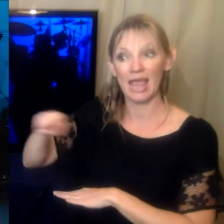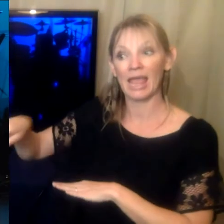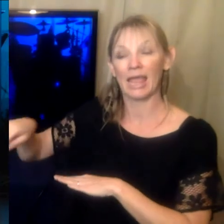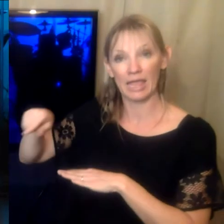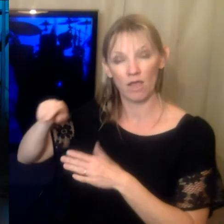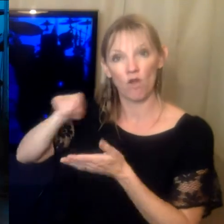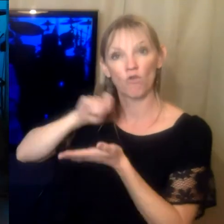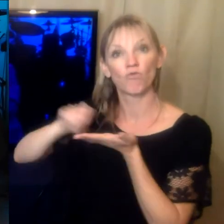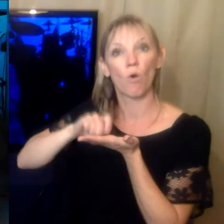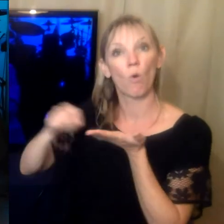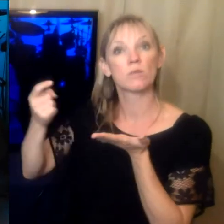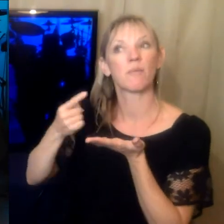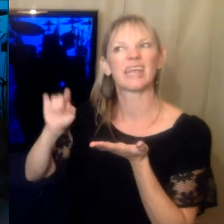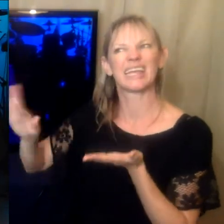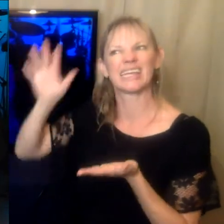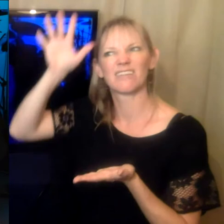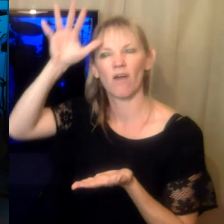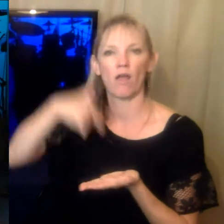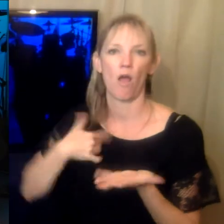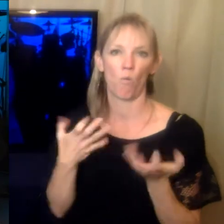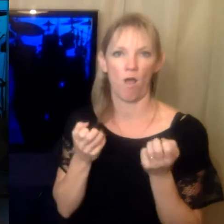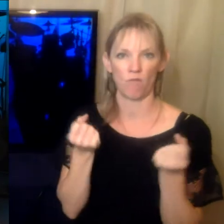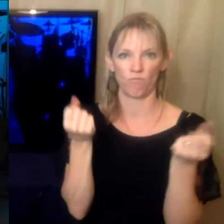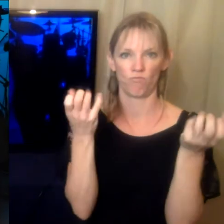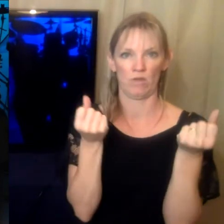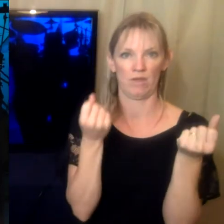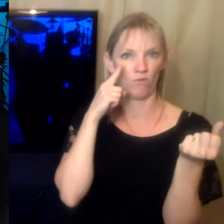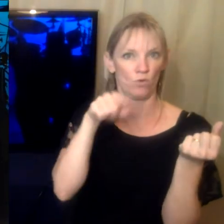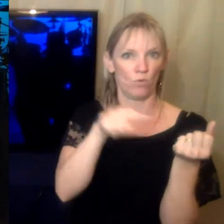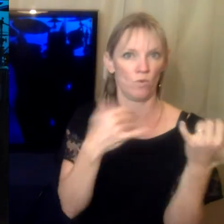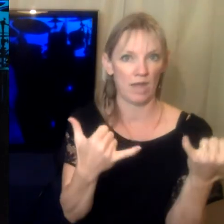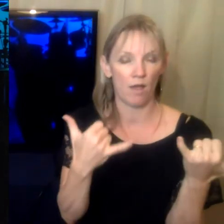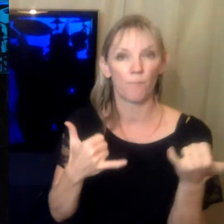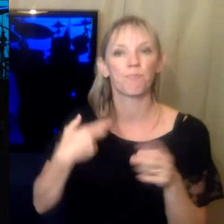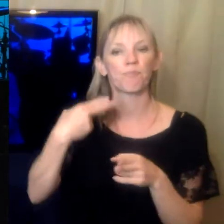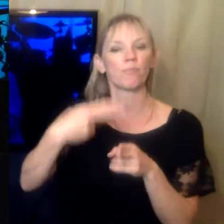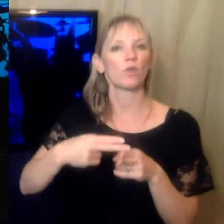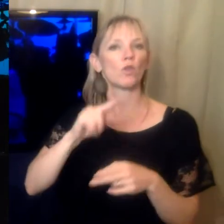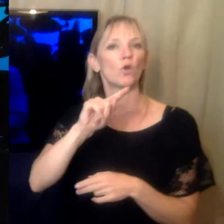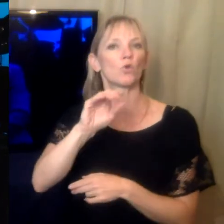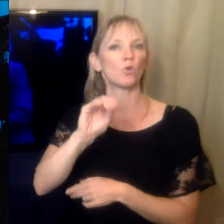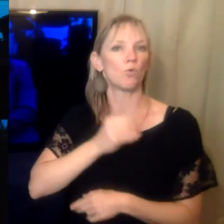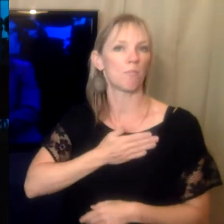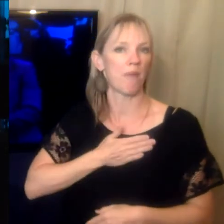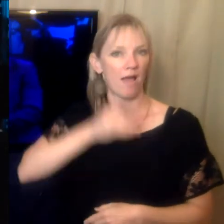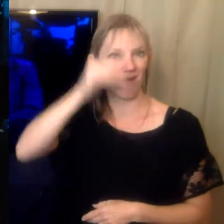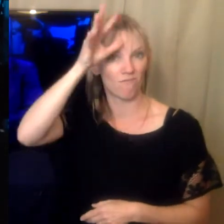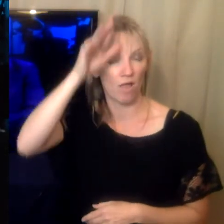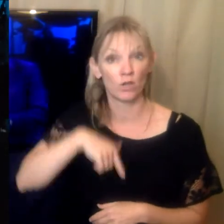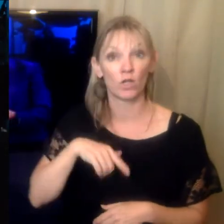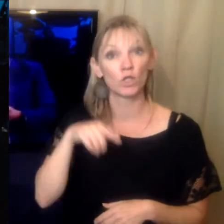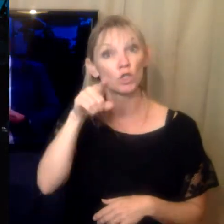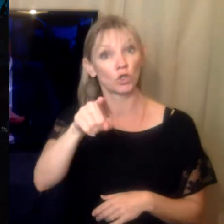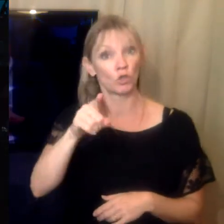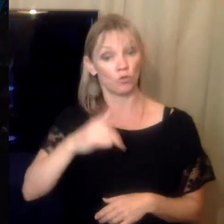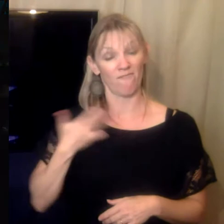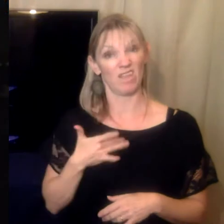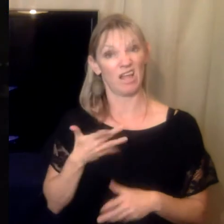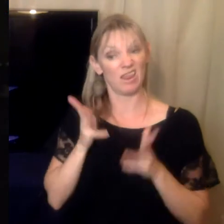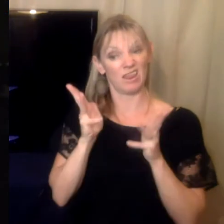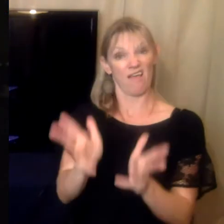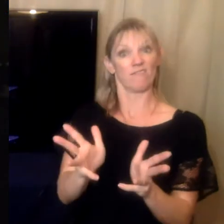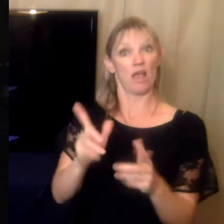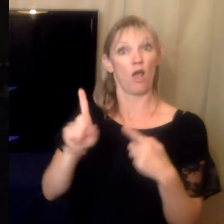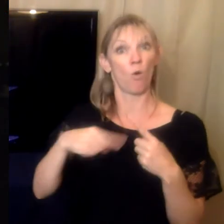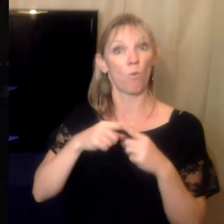wrote something to his father that I want to share with you. It's called To My Father. Did you feel left out when